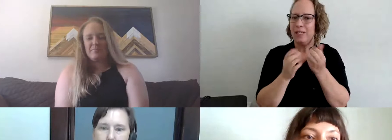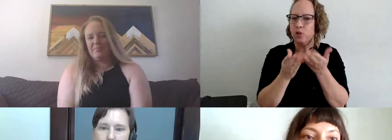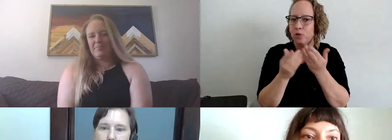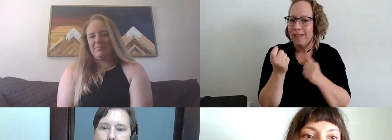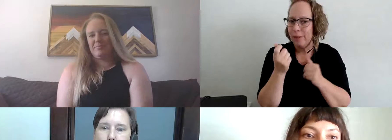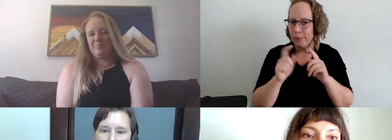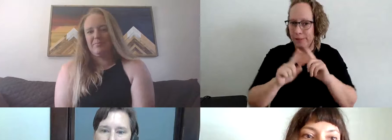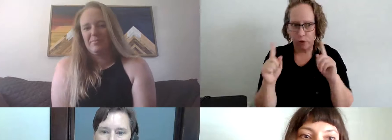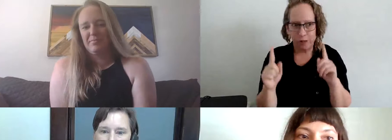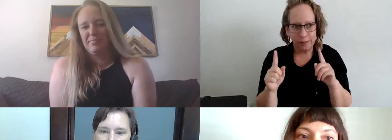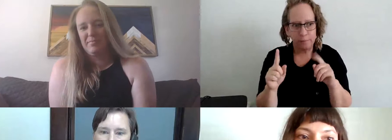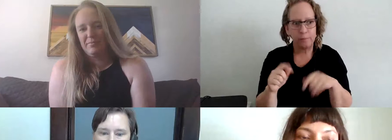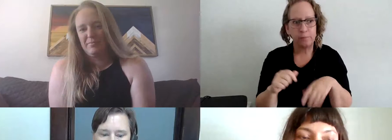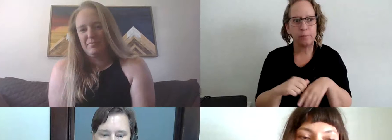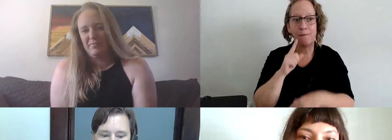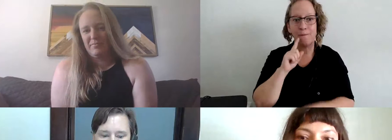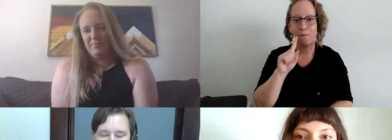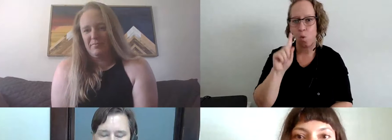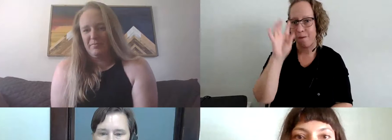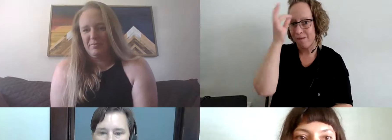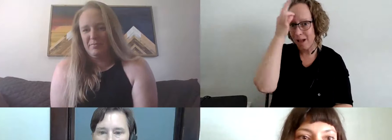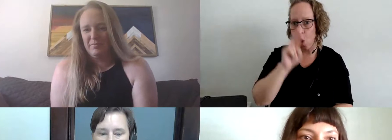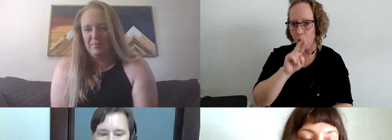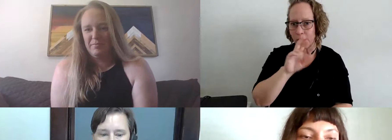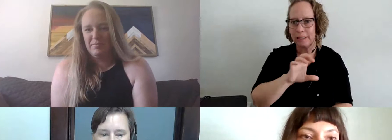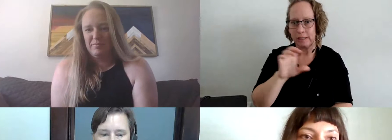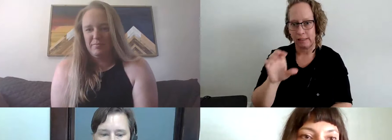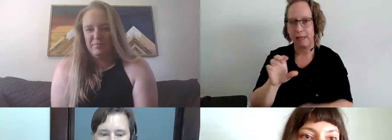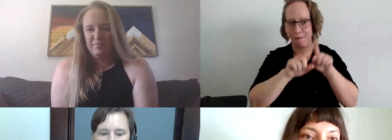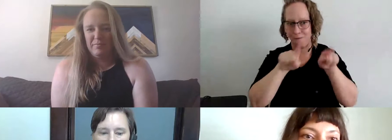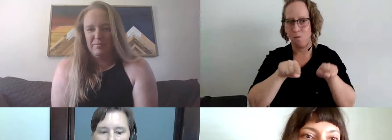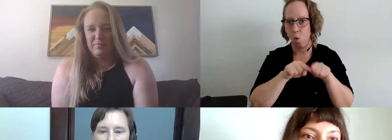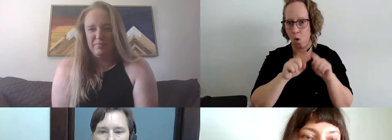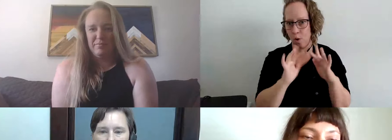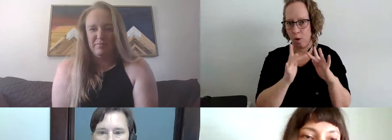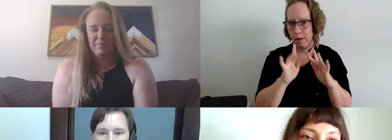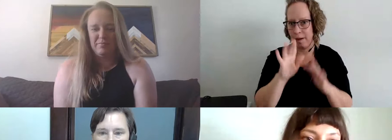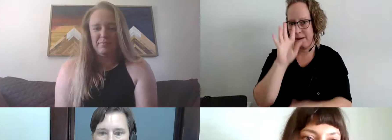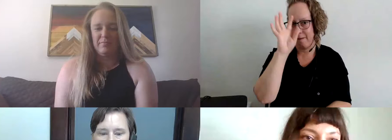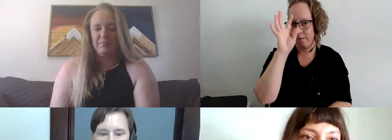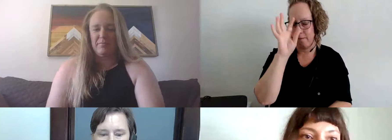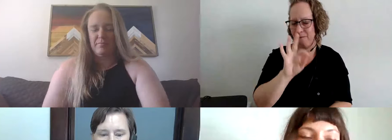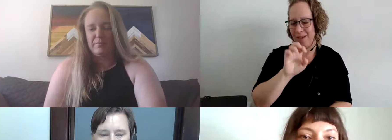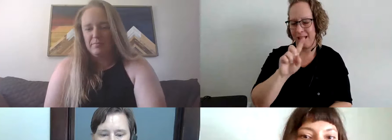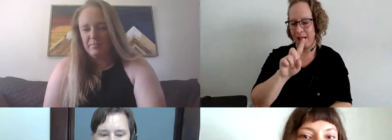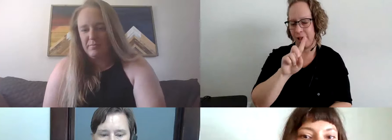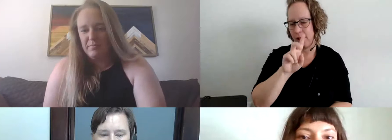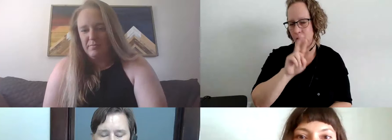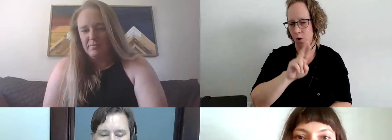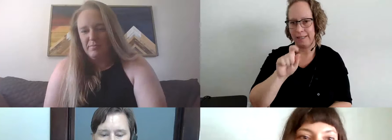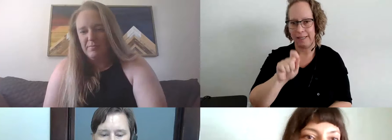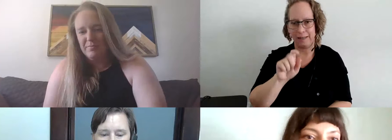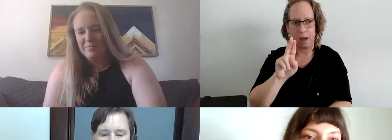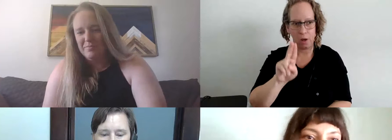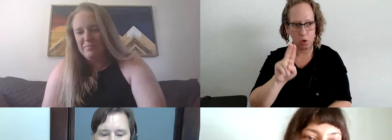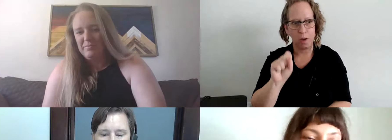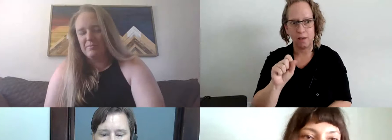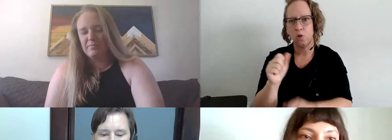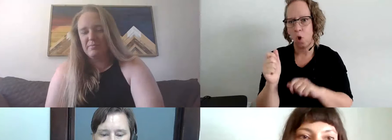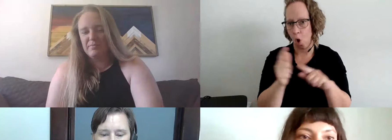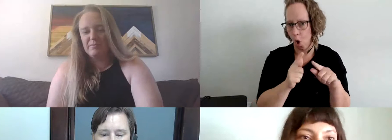different. For federal RCC, there's a form online at fedrcc.us. And of course, that's all